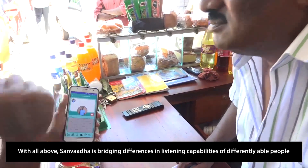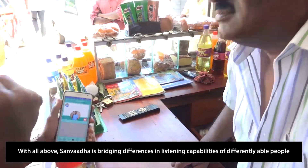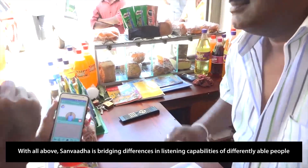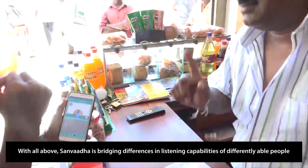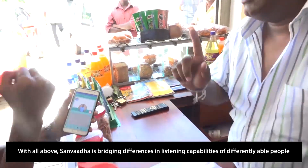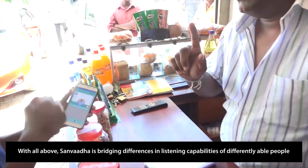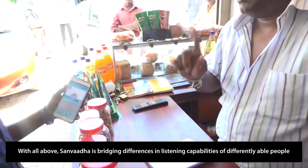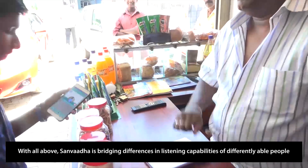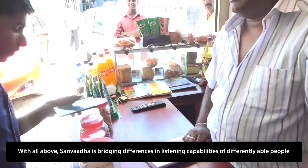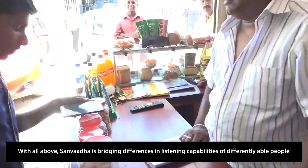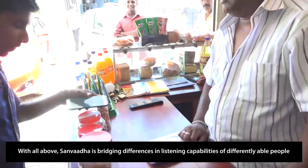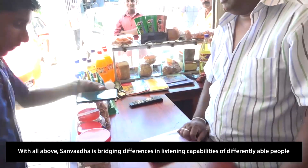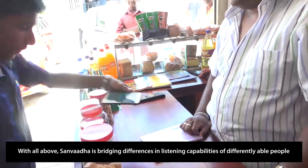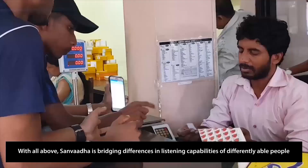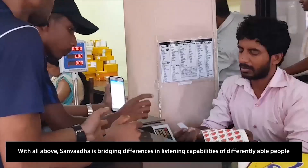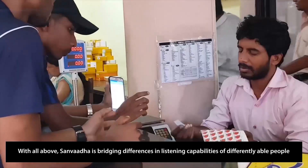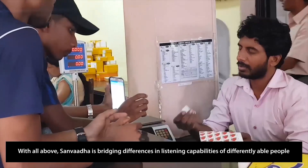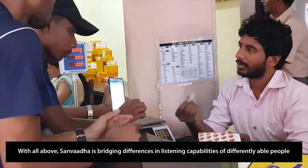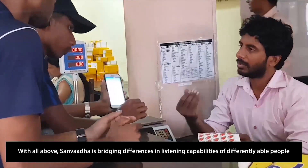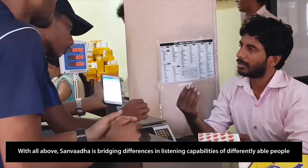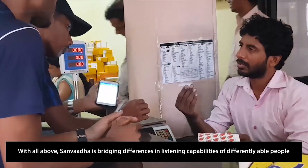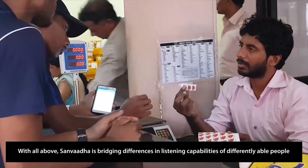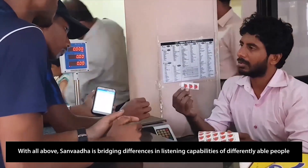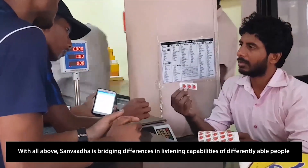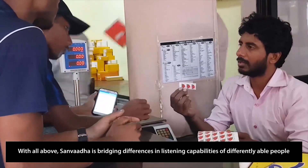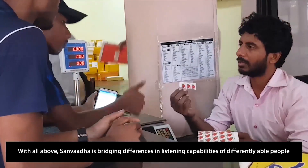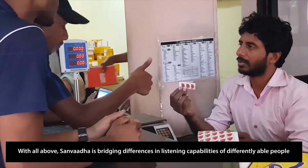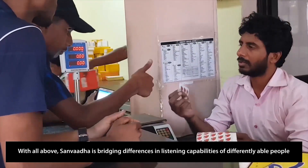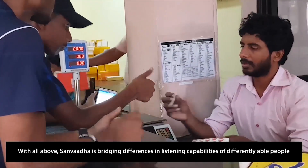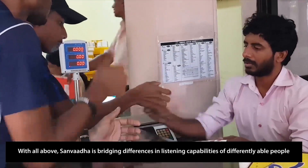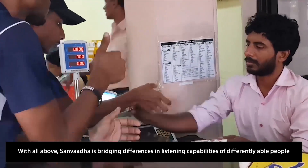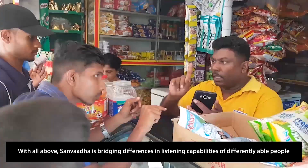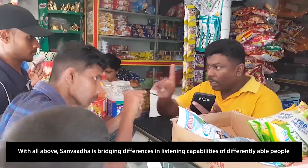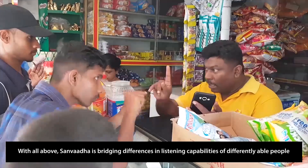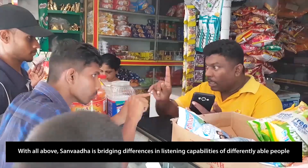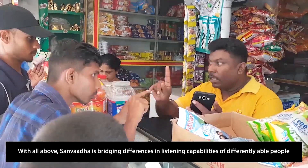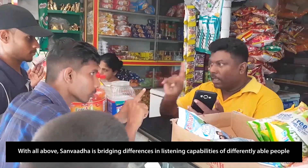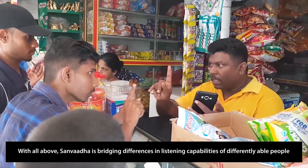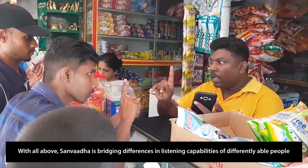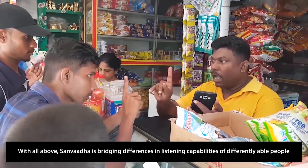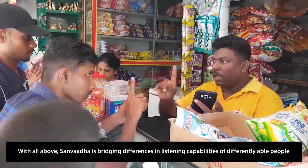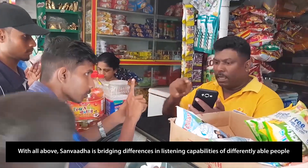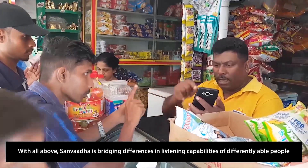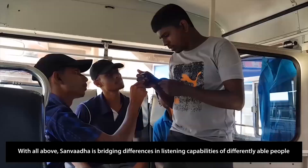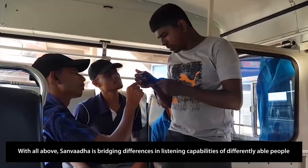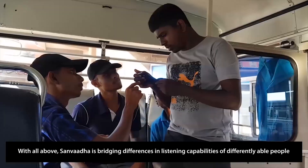globally as well. With all the above, Sanvaadha is bridging differences in listening capabilities of differently able